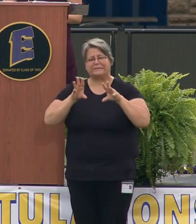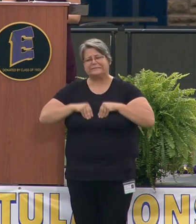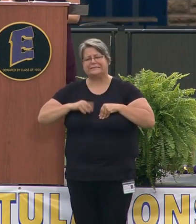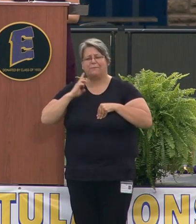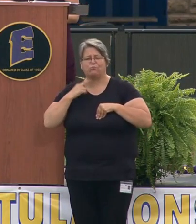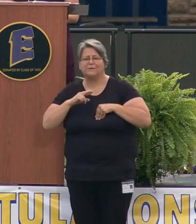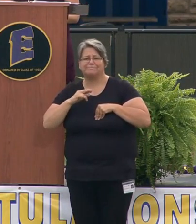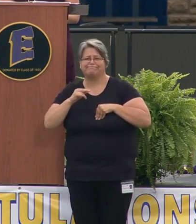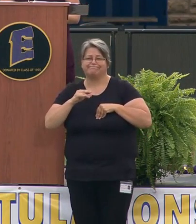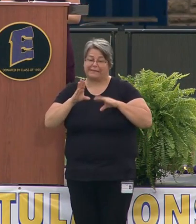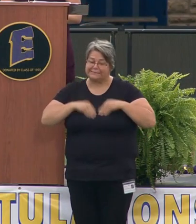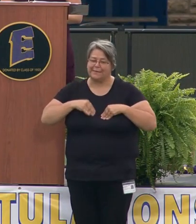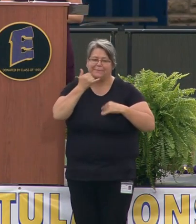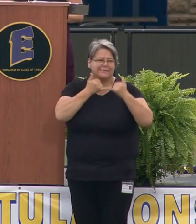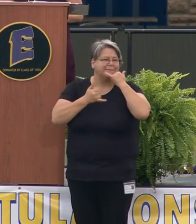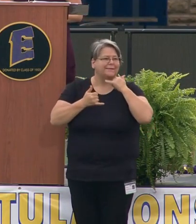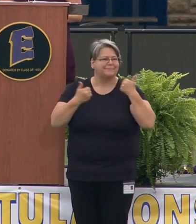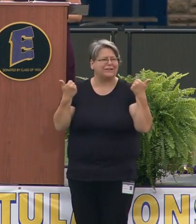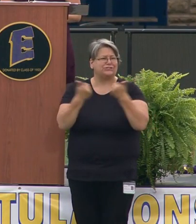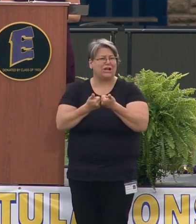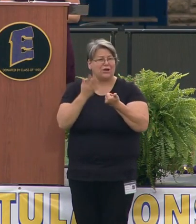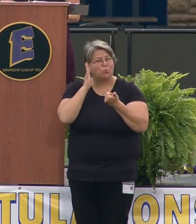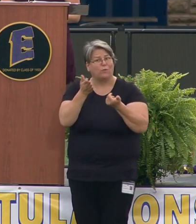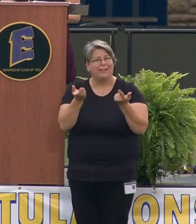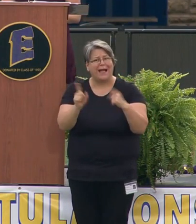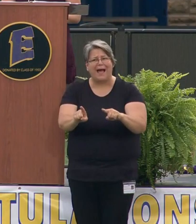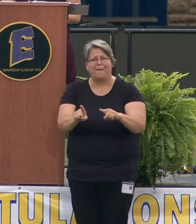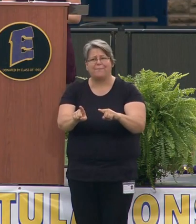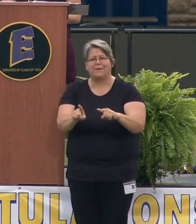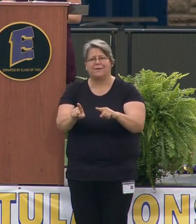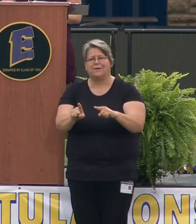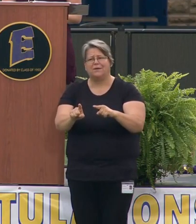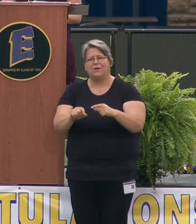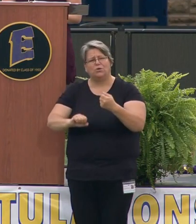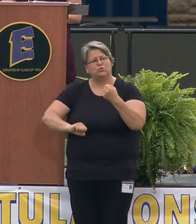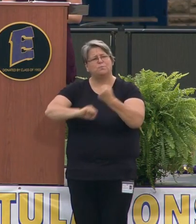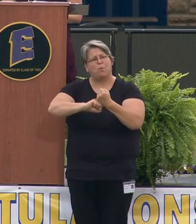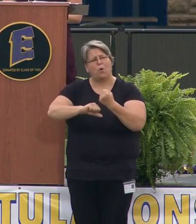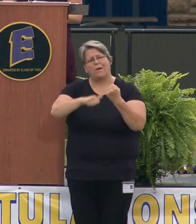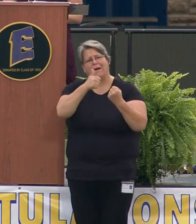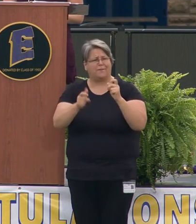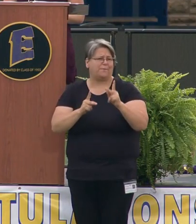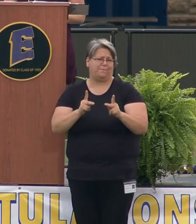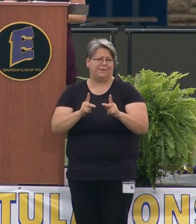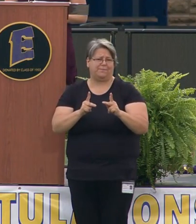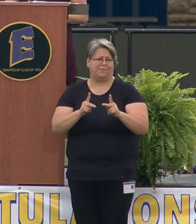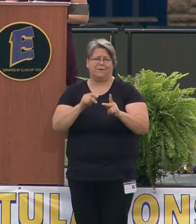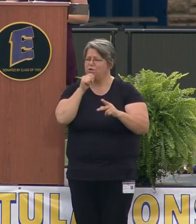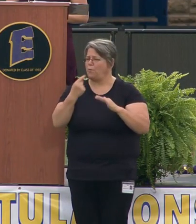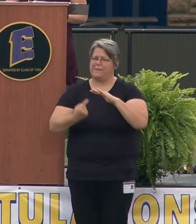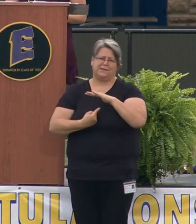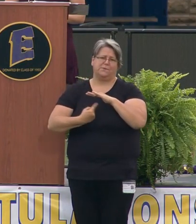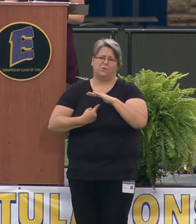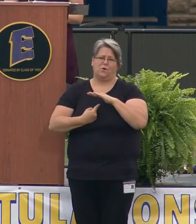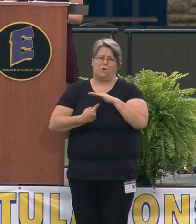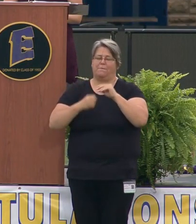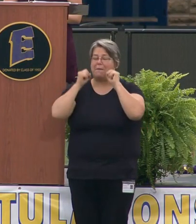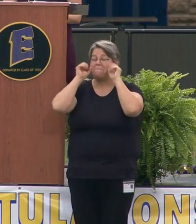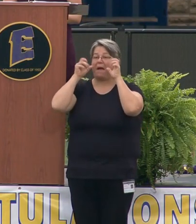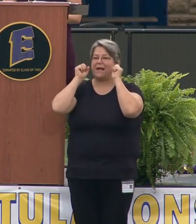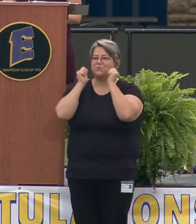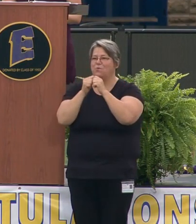mistakes, and when challenges inevitably come, that you lean on each other. Allow yourself to be amazed by the big things and the